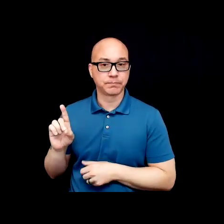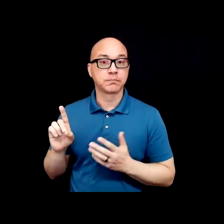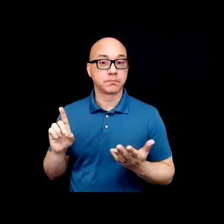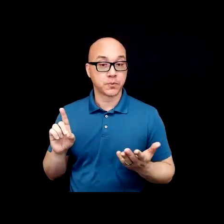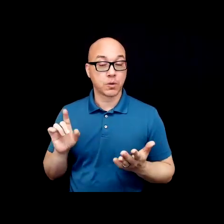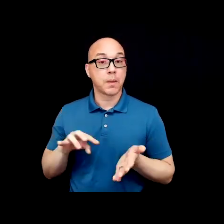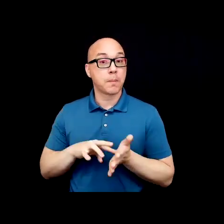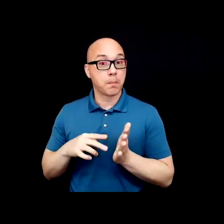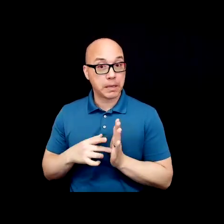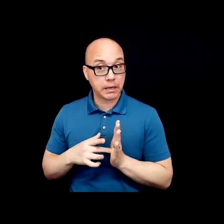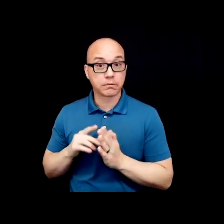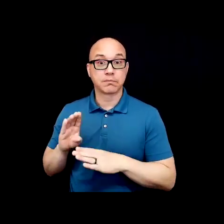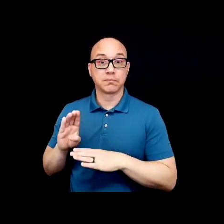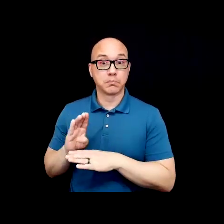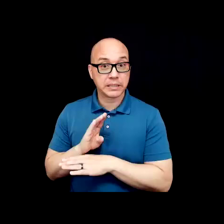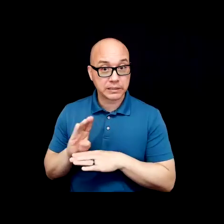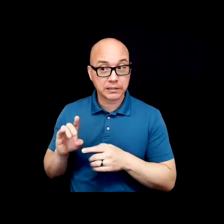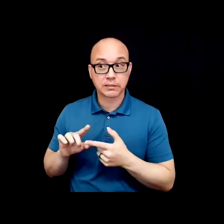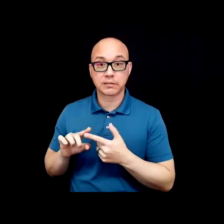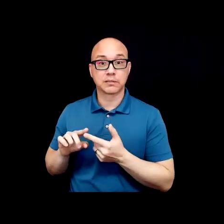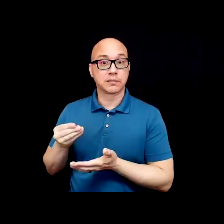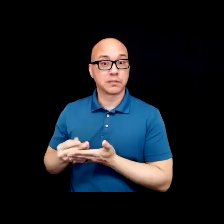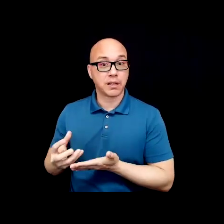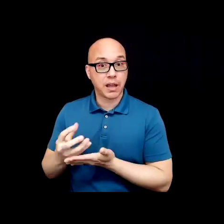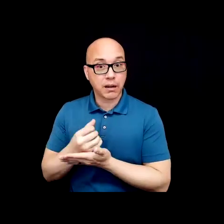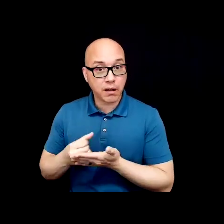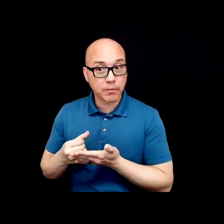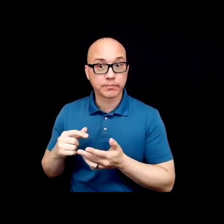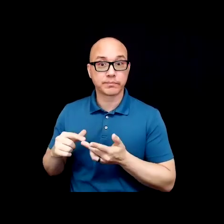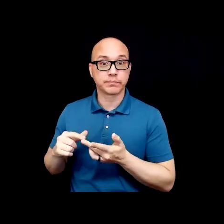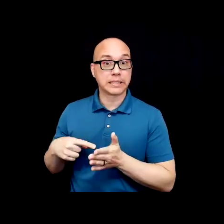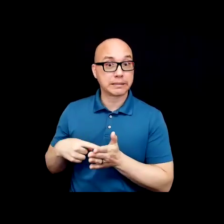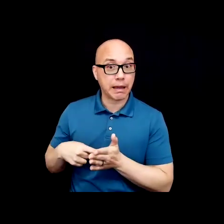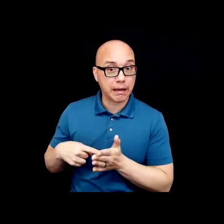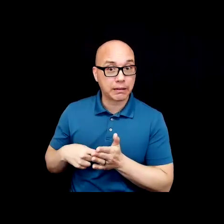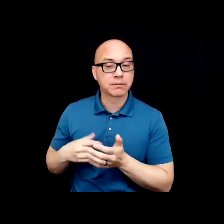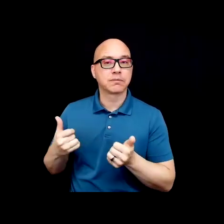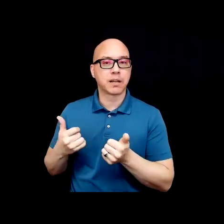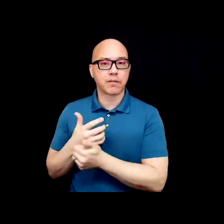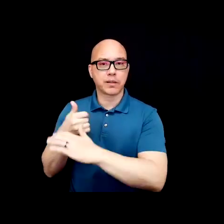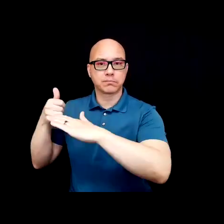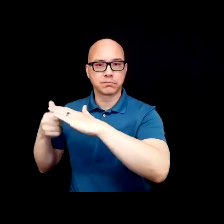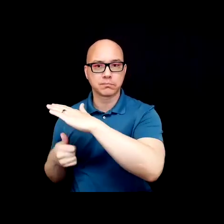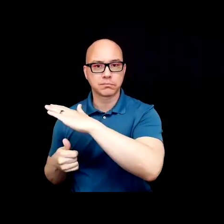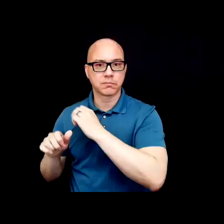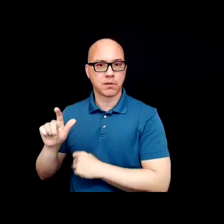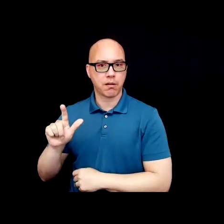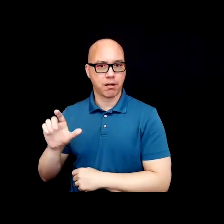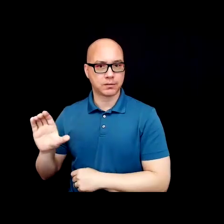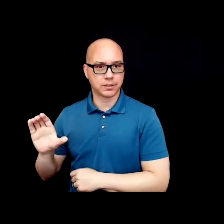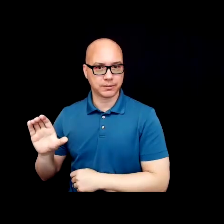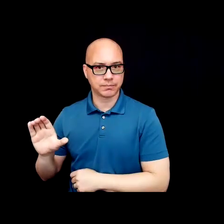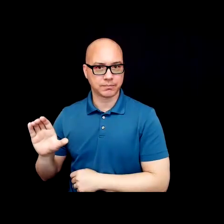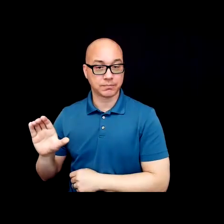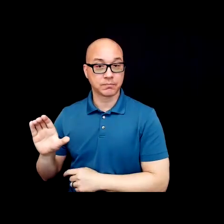and the liabilities, the debts, if you would, are under that LLC. And that